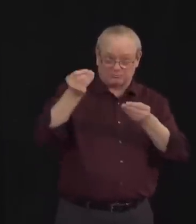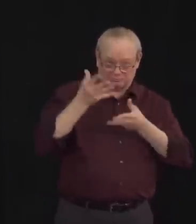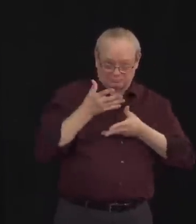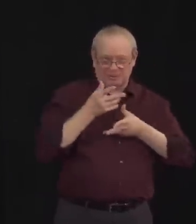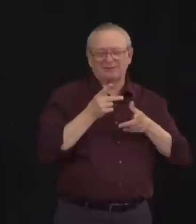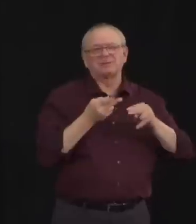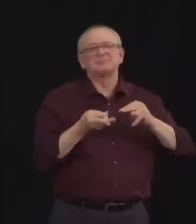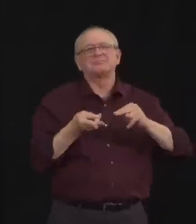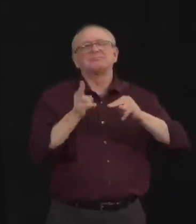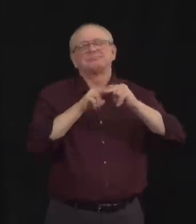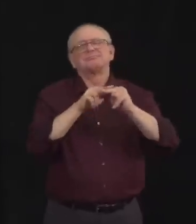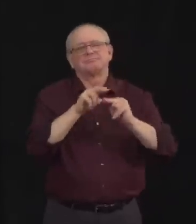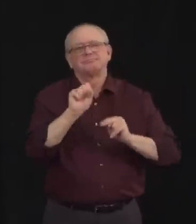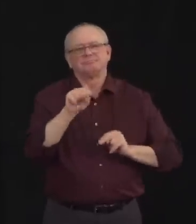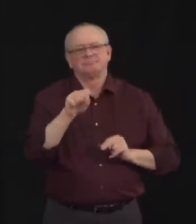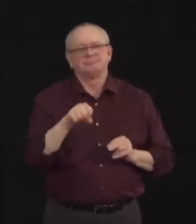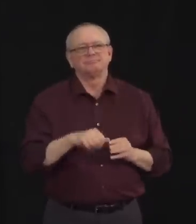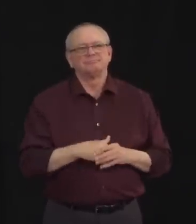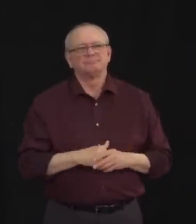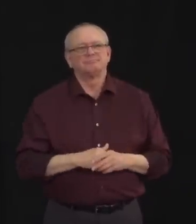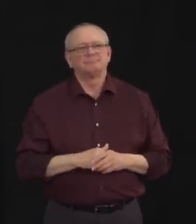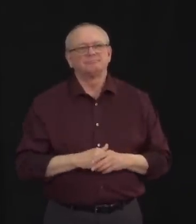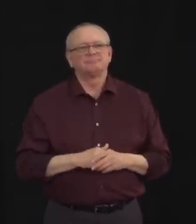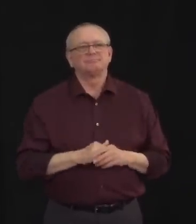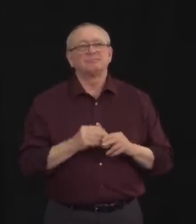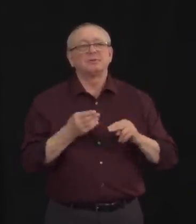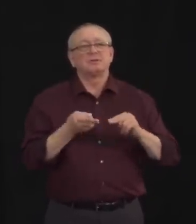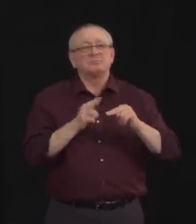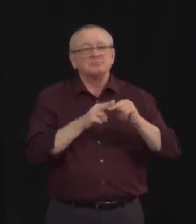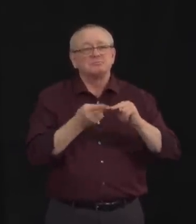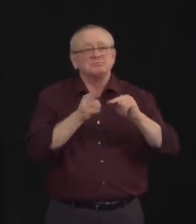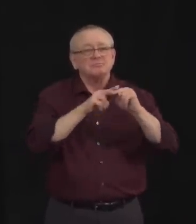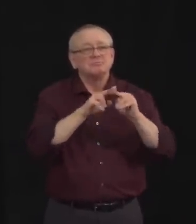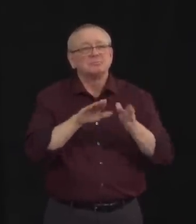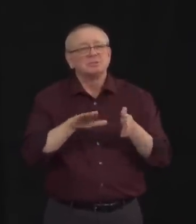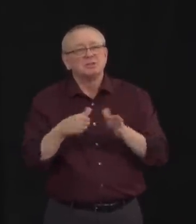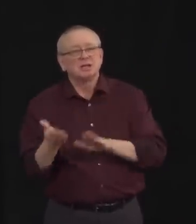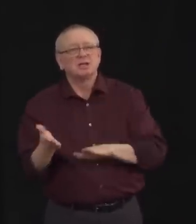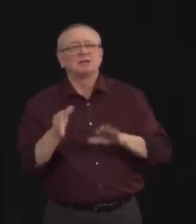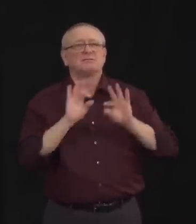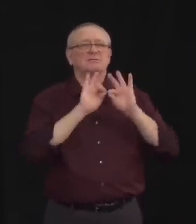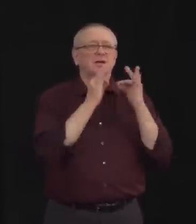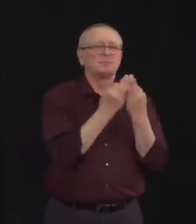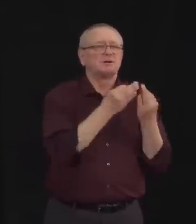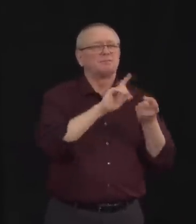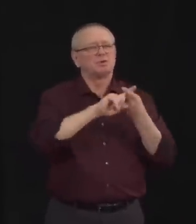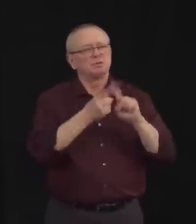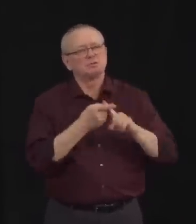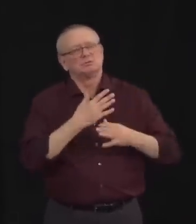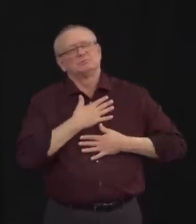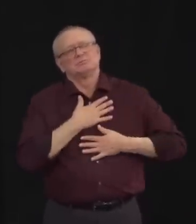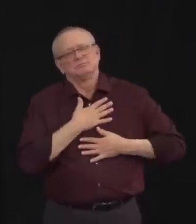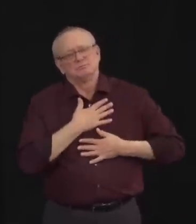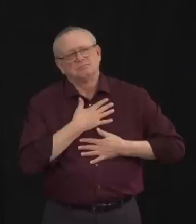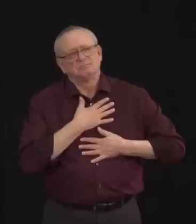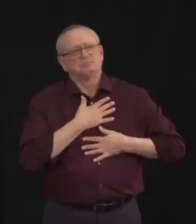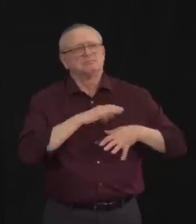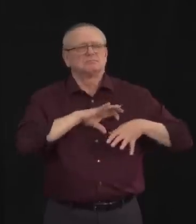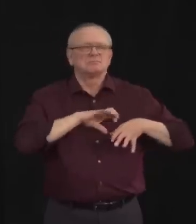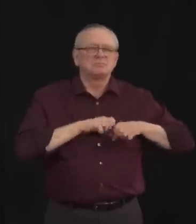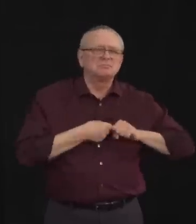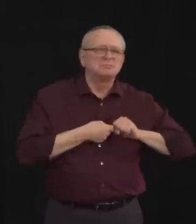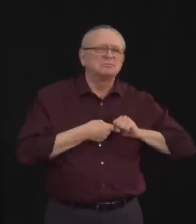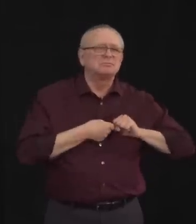of grieving families and loved ones. To everyone who is feeling the pain of losing someone to this virus, I extend my